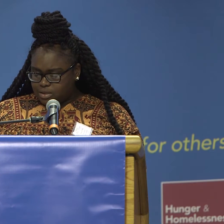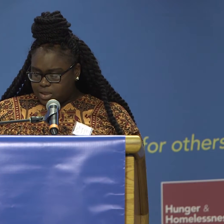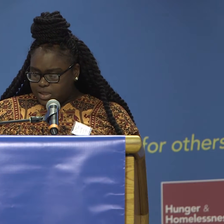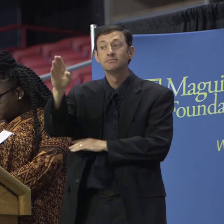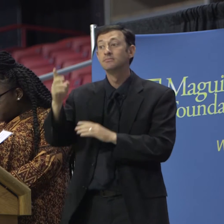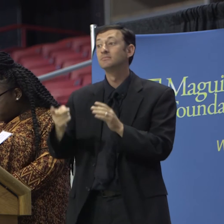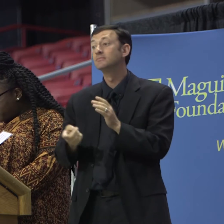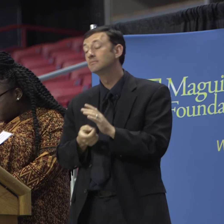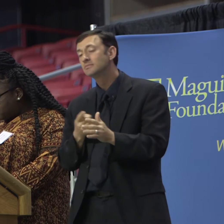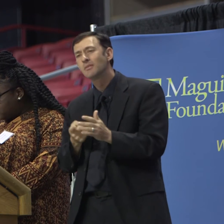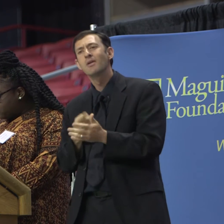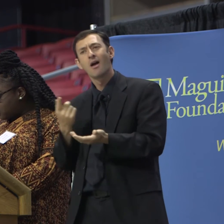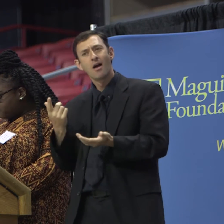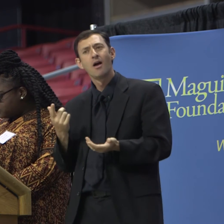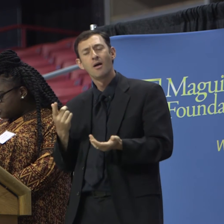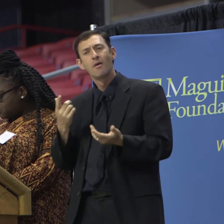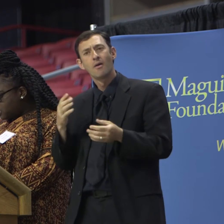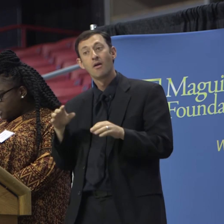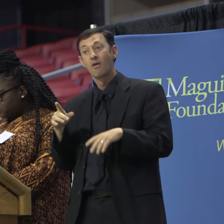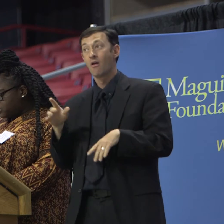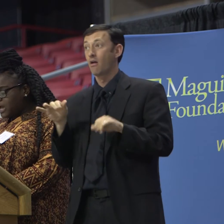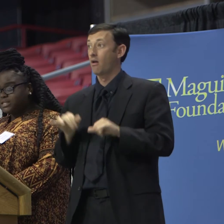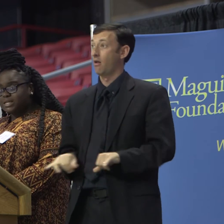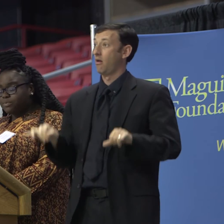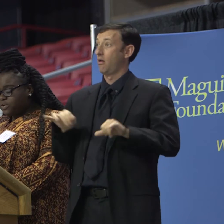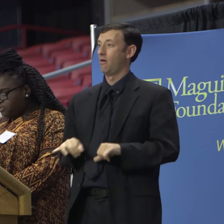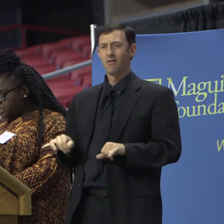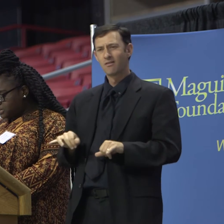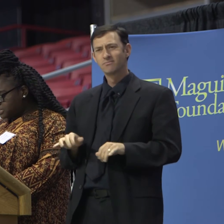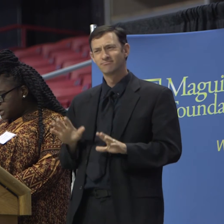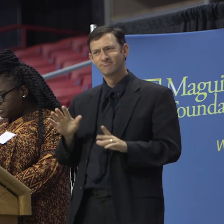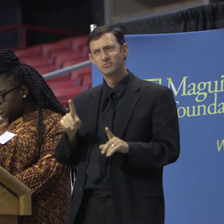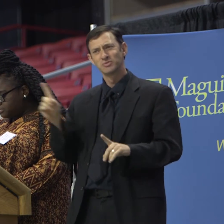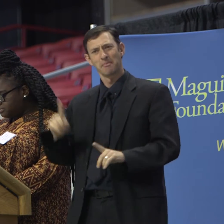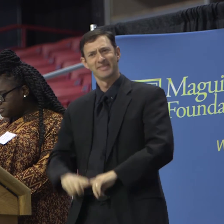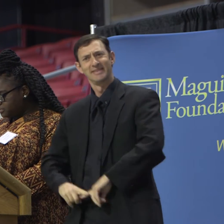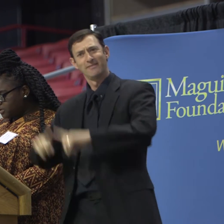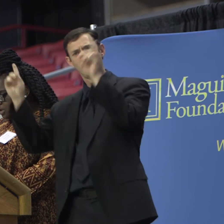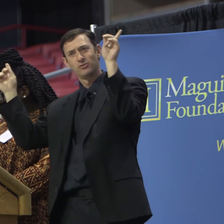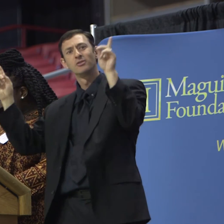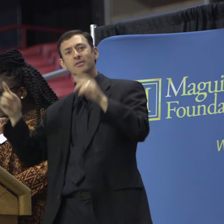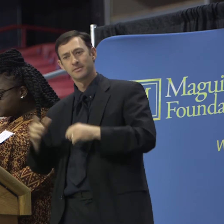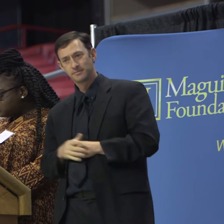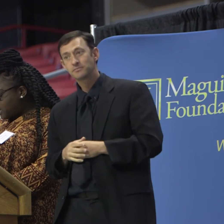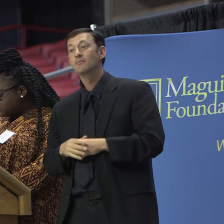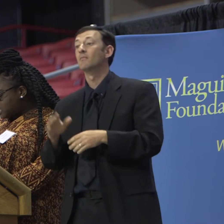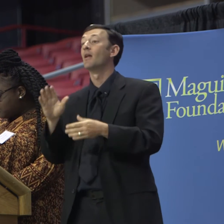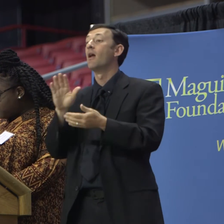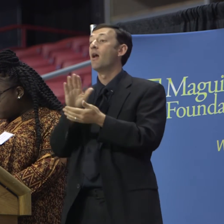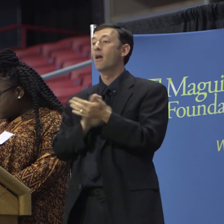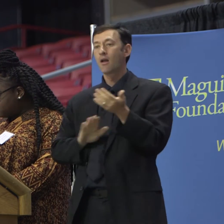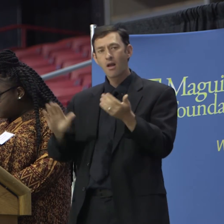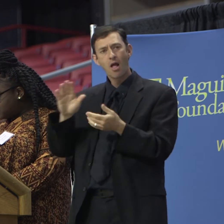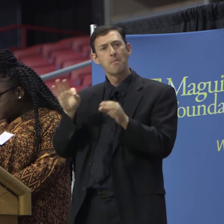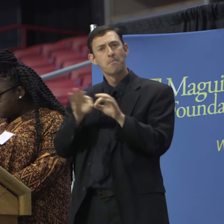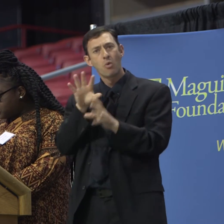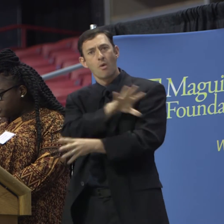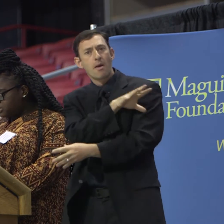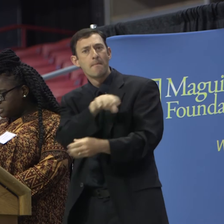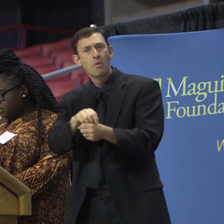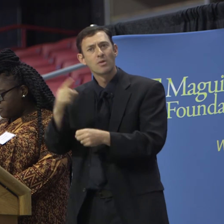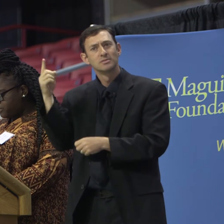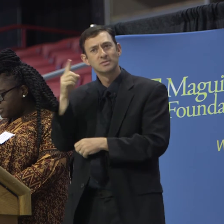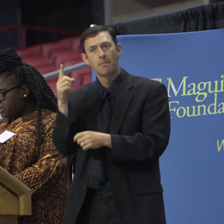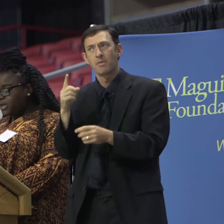good. It's about finding your comfort zone and learning how to step away from it sometimes. College is about taking part of something that is bigger